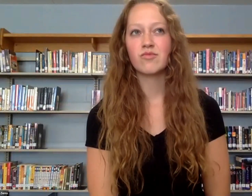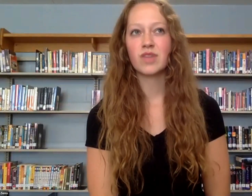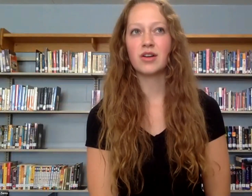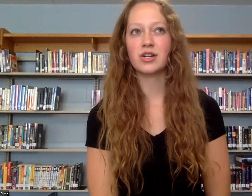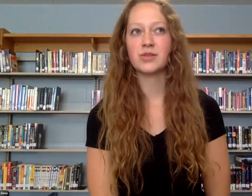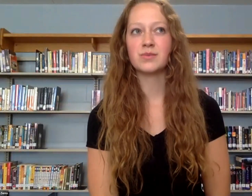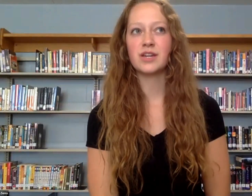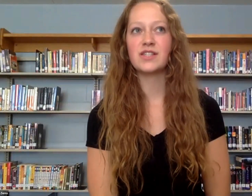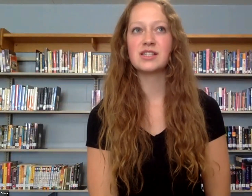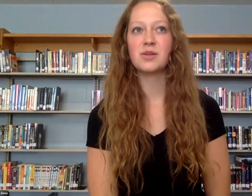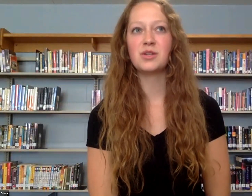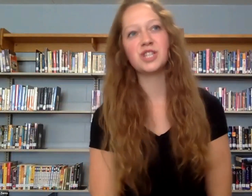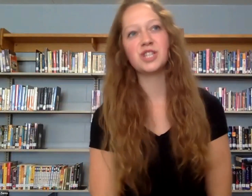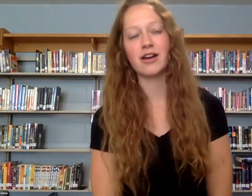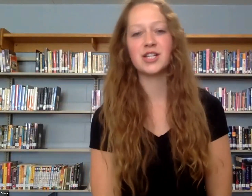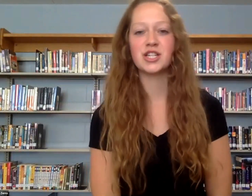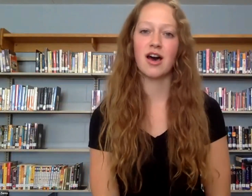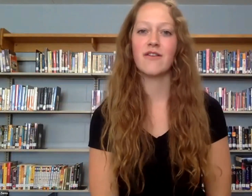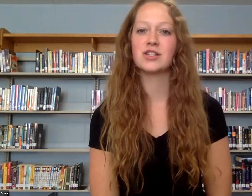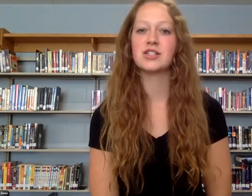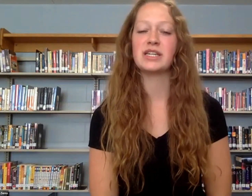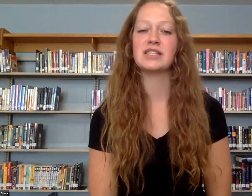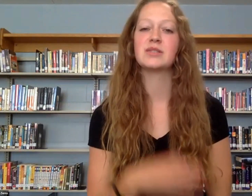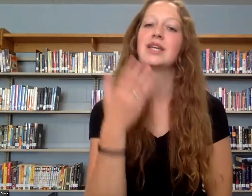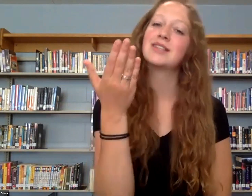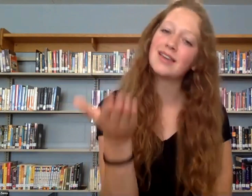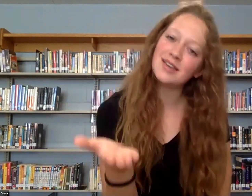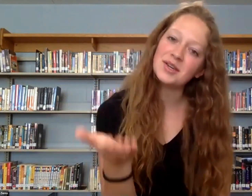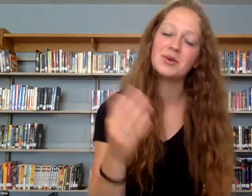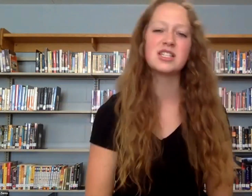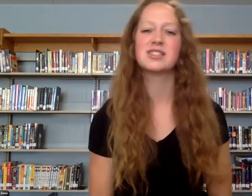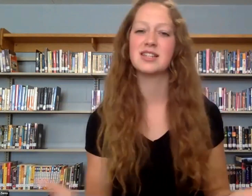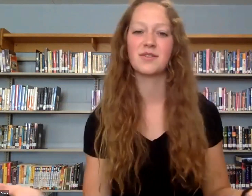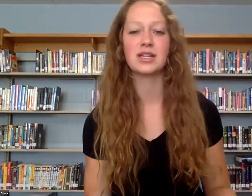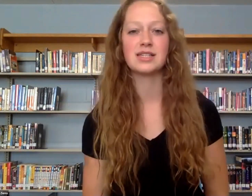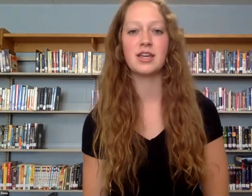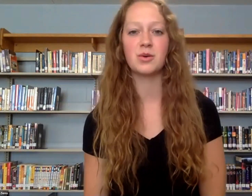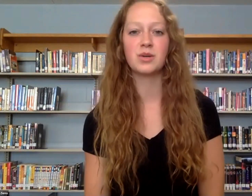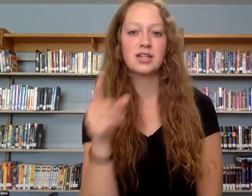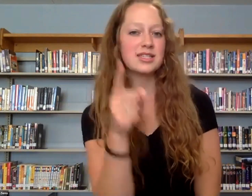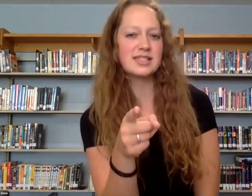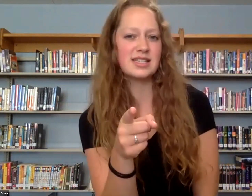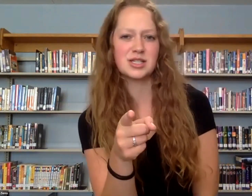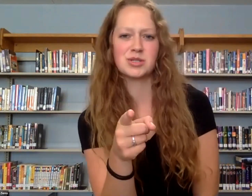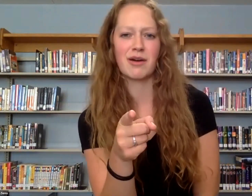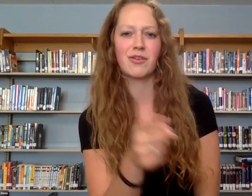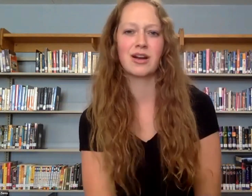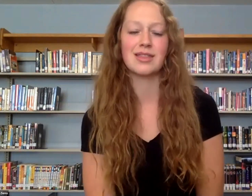I don't know. If it's someone you cherish and love and you're just being sweet, it's like you. It's just a different way to say you. This isn't disrespectful or anything,